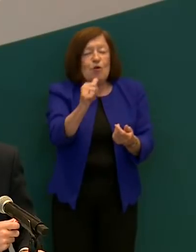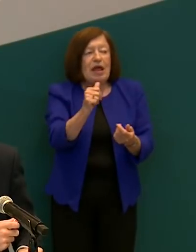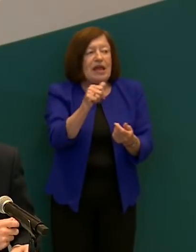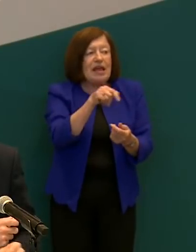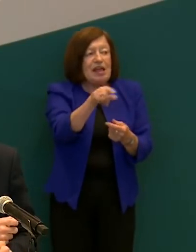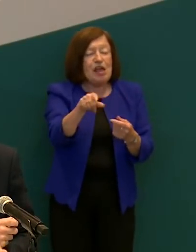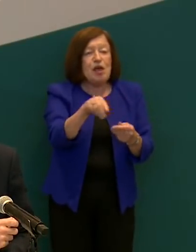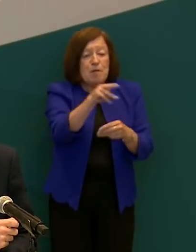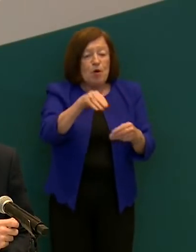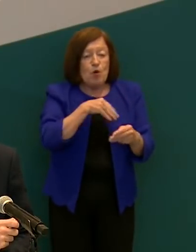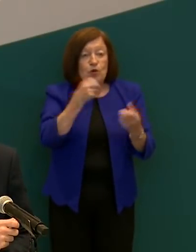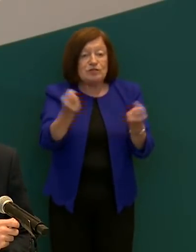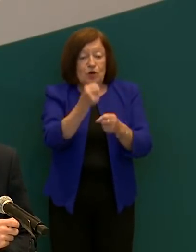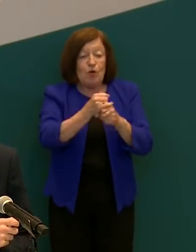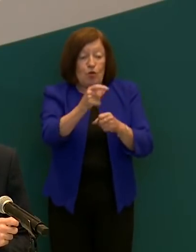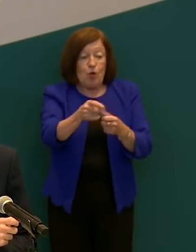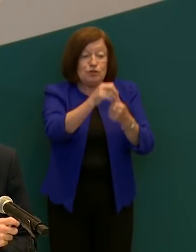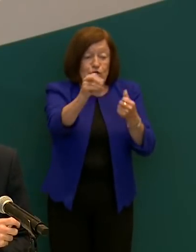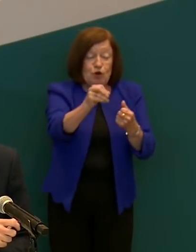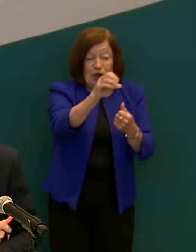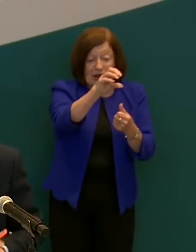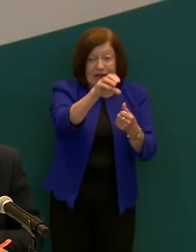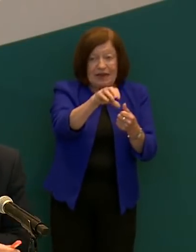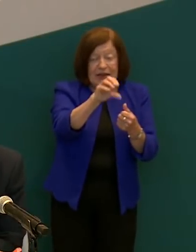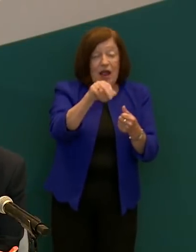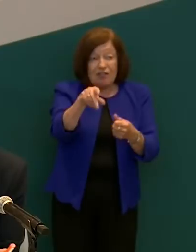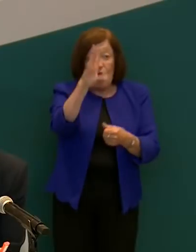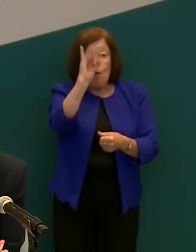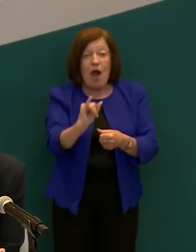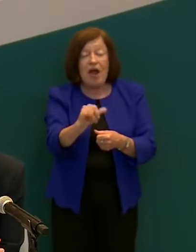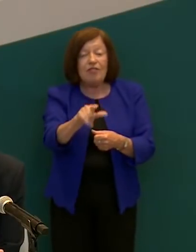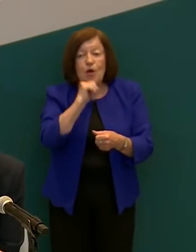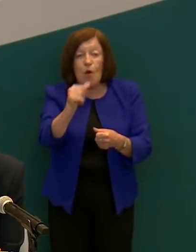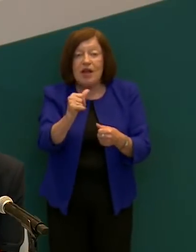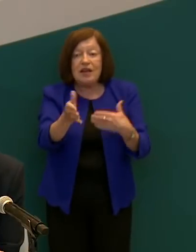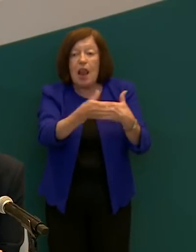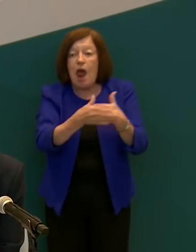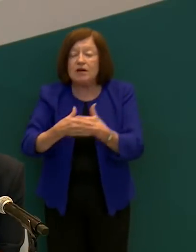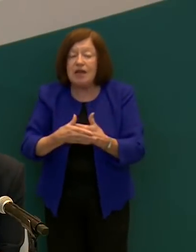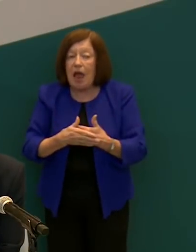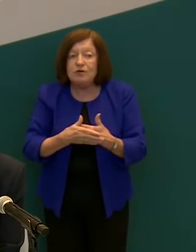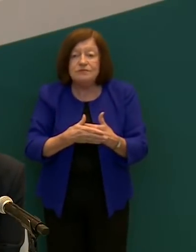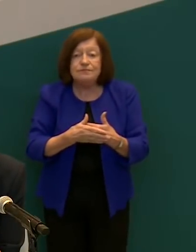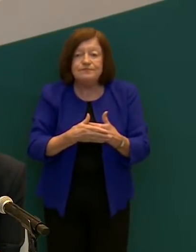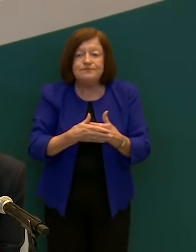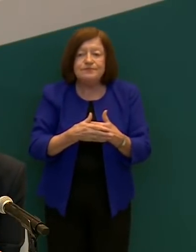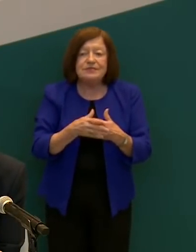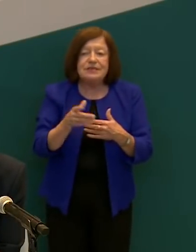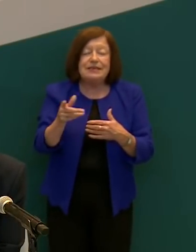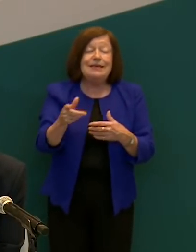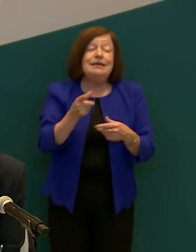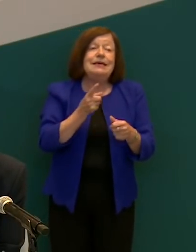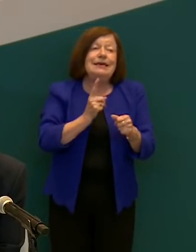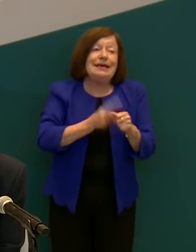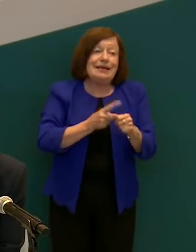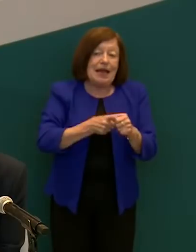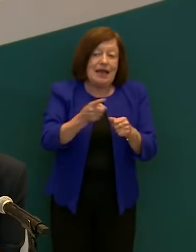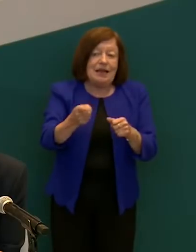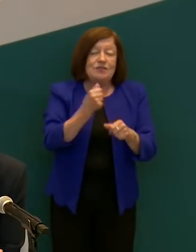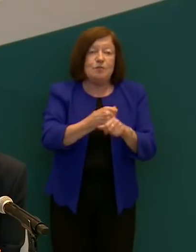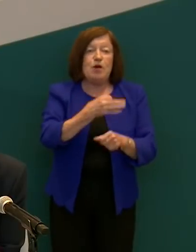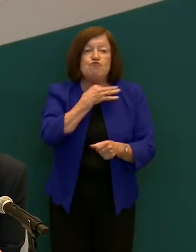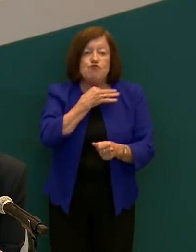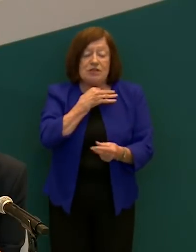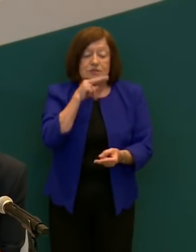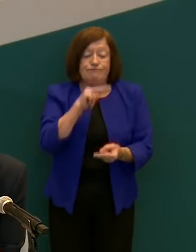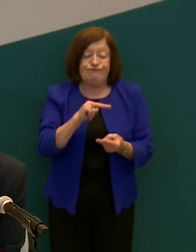people living and socialising in those adjacent counties, is that why they were not put into lockdown as well? Or So this is, again, it's about risk